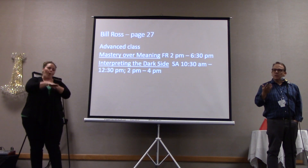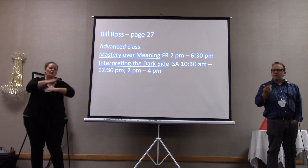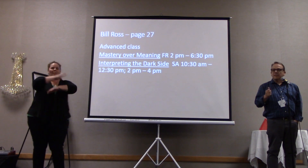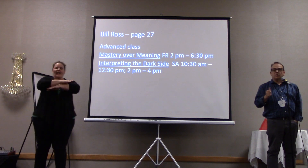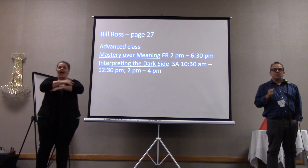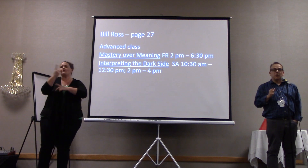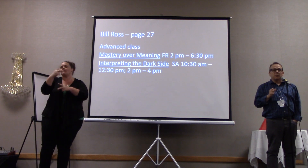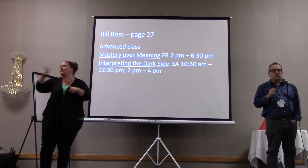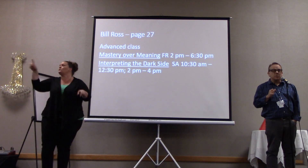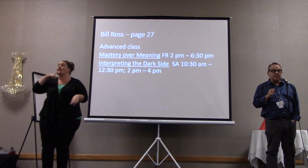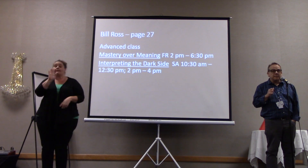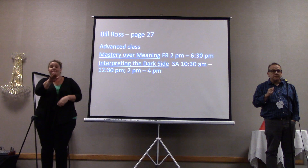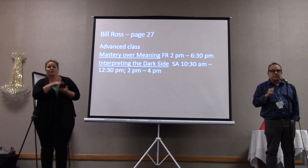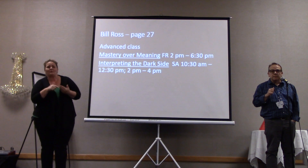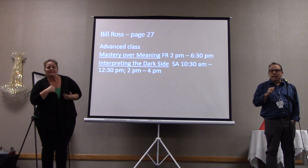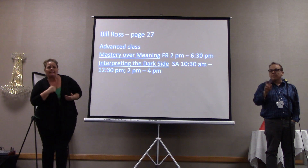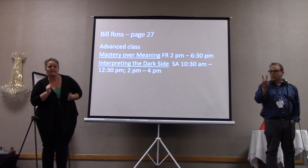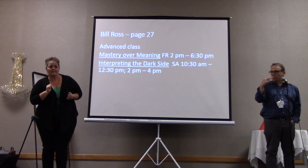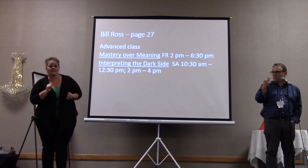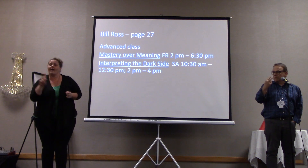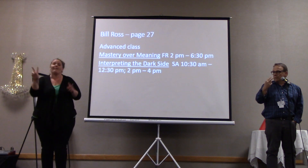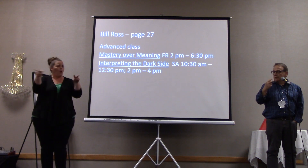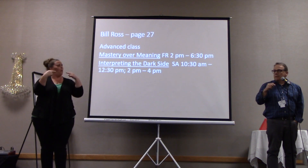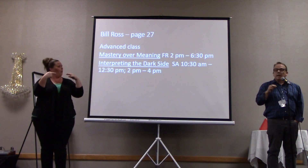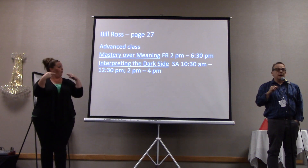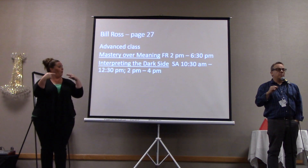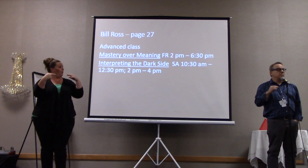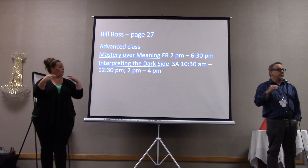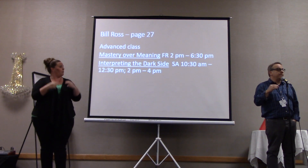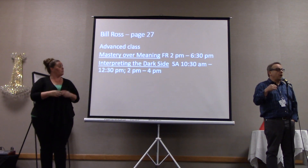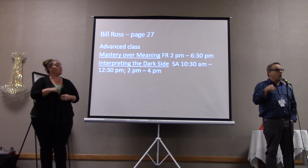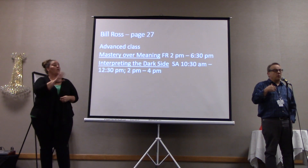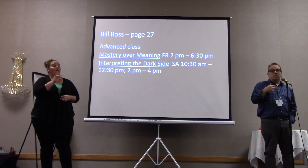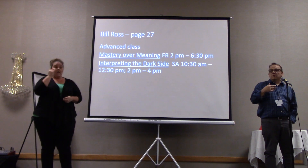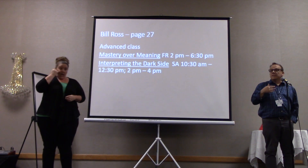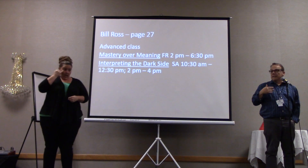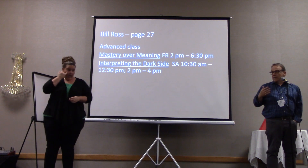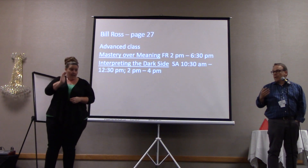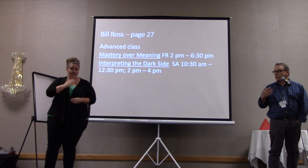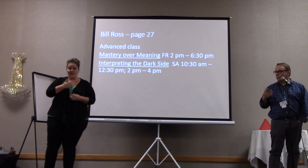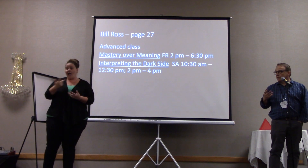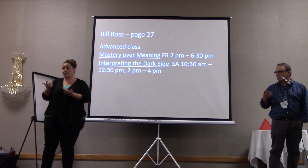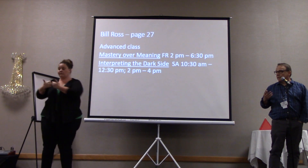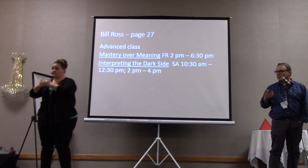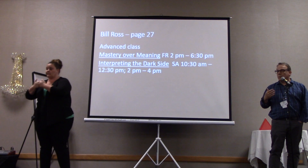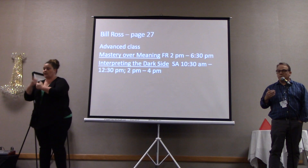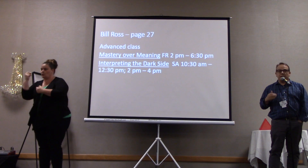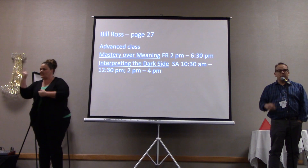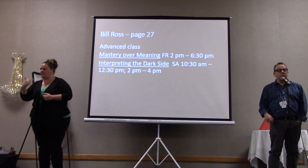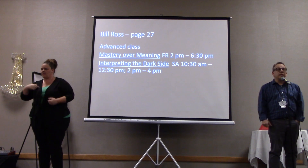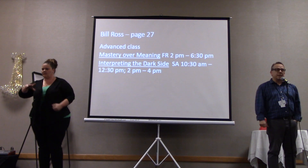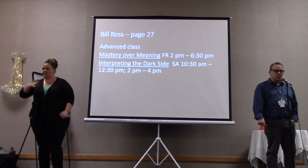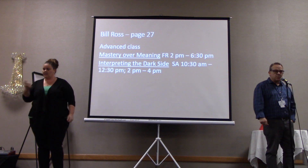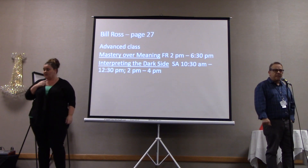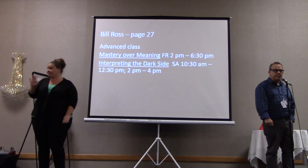somebody's looking the other direction, we go, "Excuse me," and they turn around. If our significant other is doing something that we don't like, we